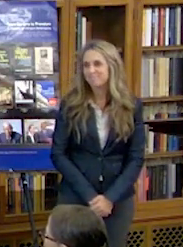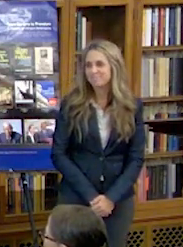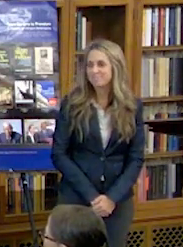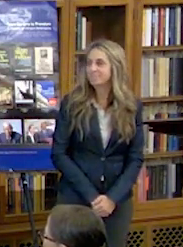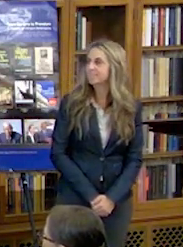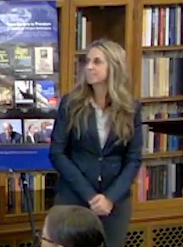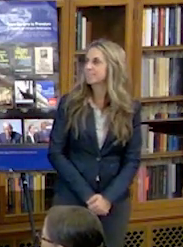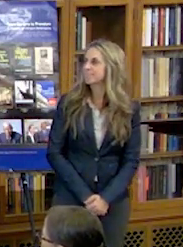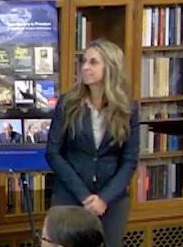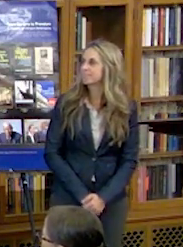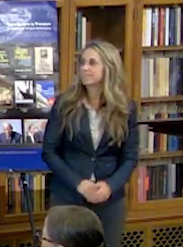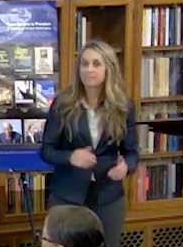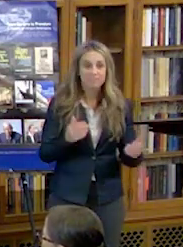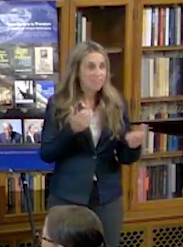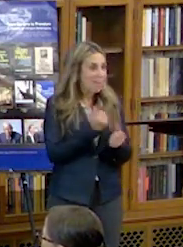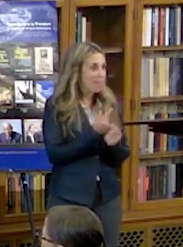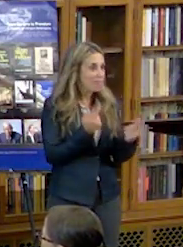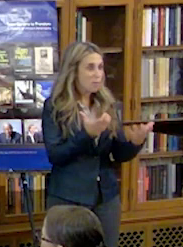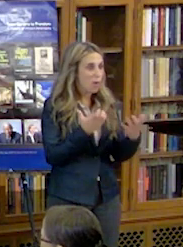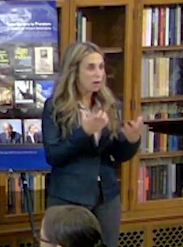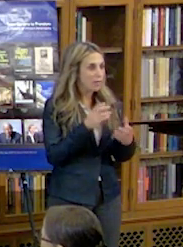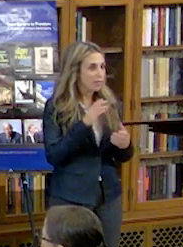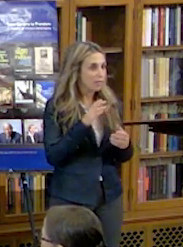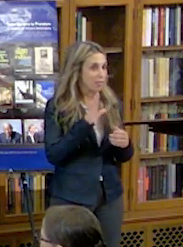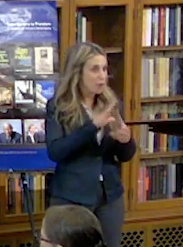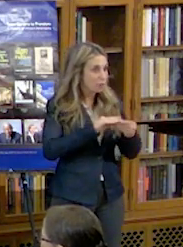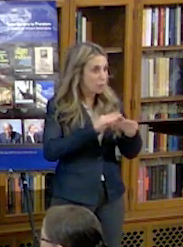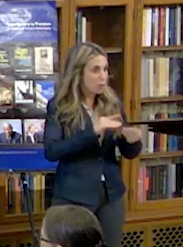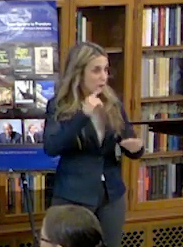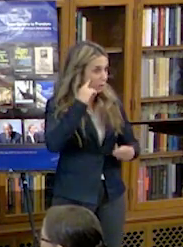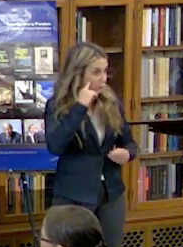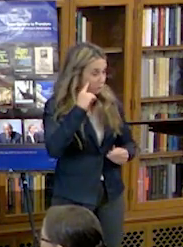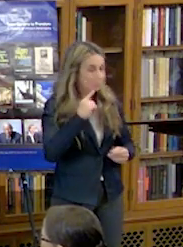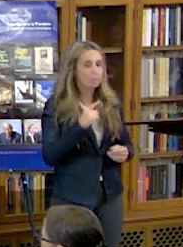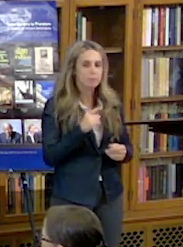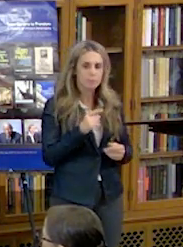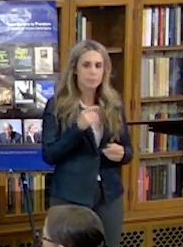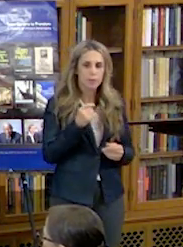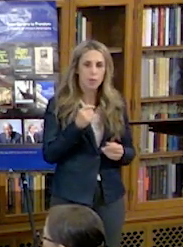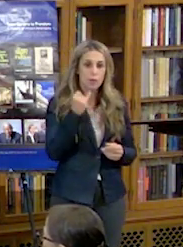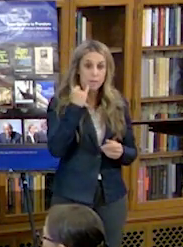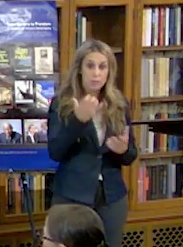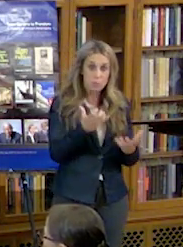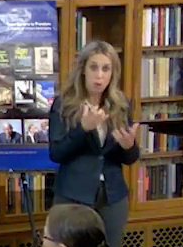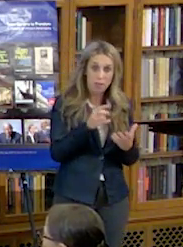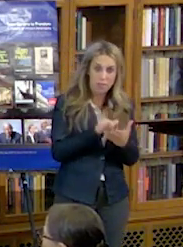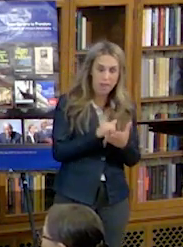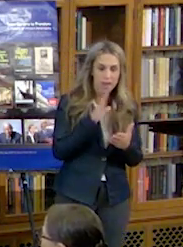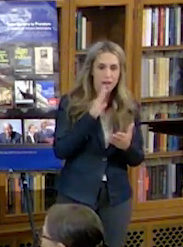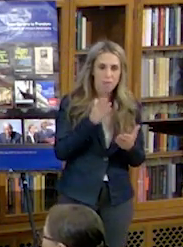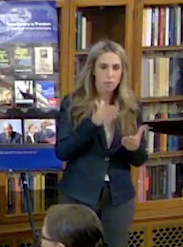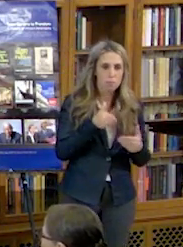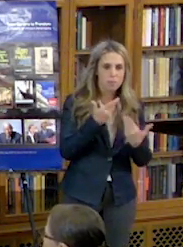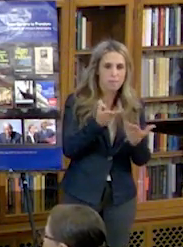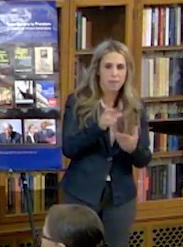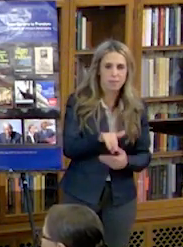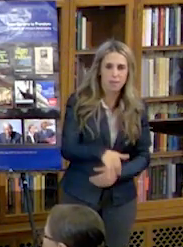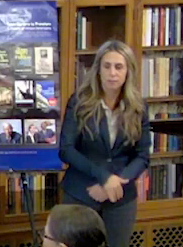so but I everyone wanted to be heard so if you want to be heard then I'm going to give you that platform to do